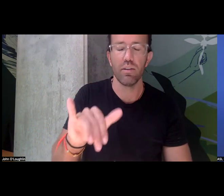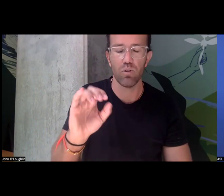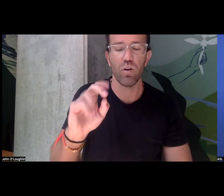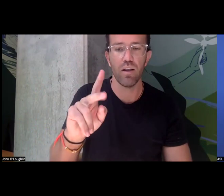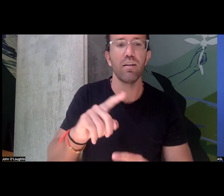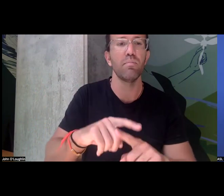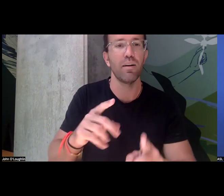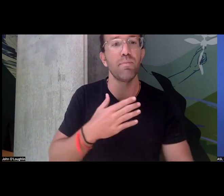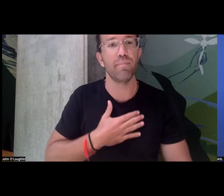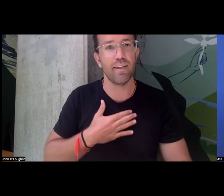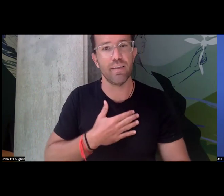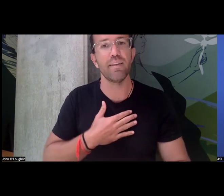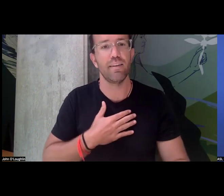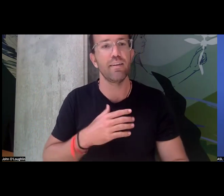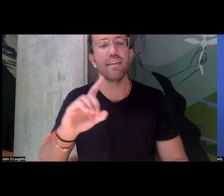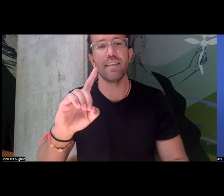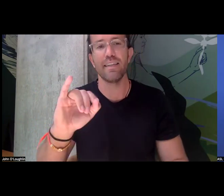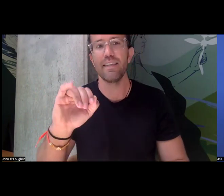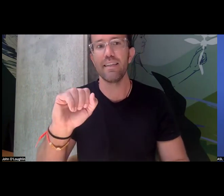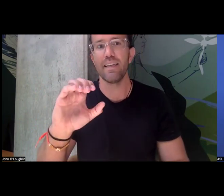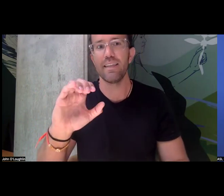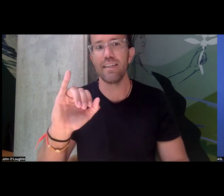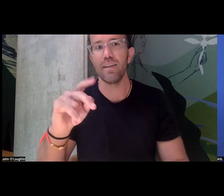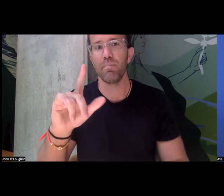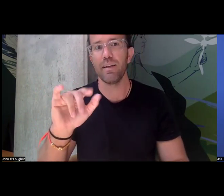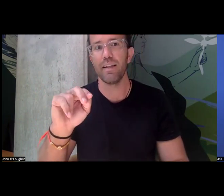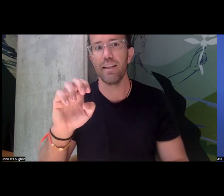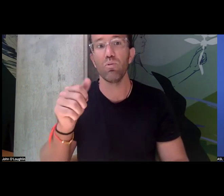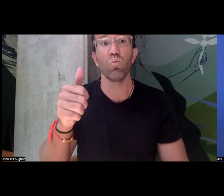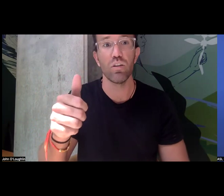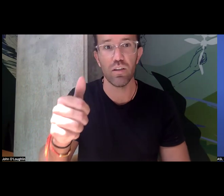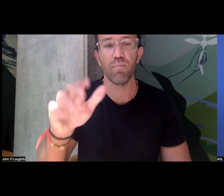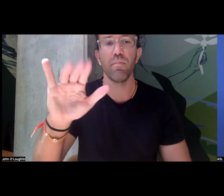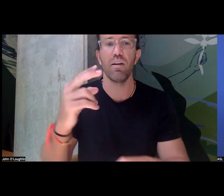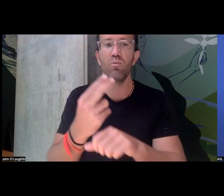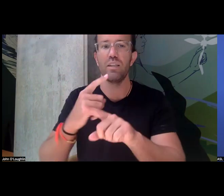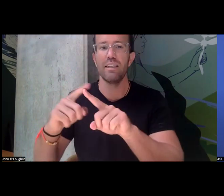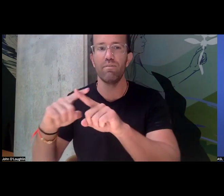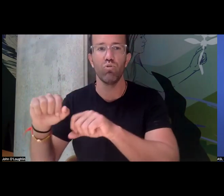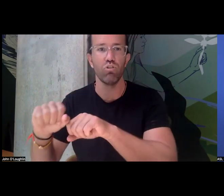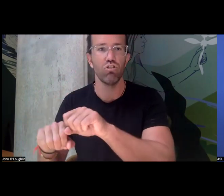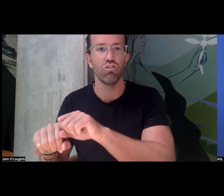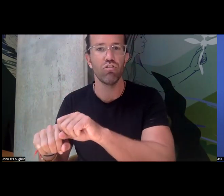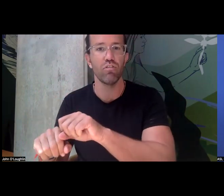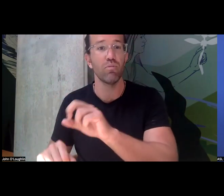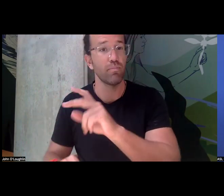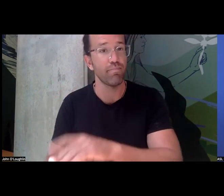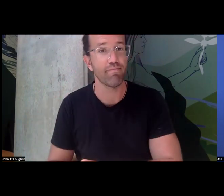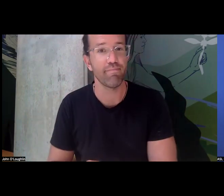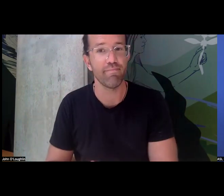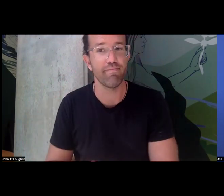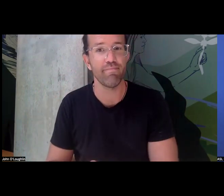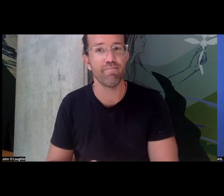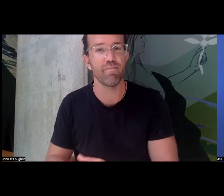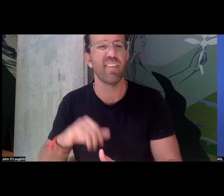English, the grammar order, SVO, that's okay, but please do try to discipline yourself by